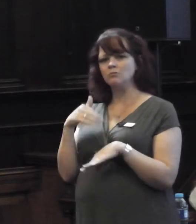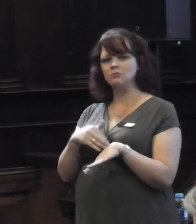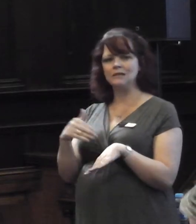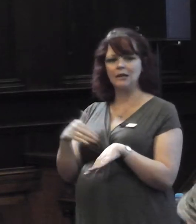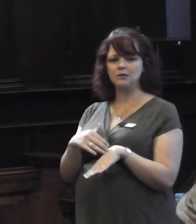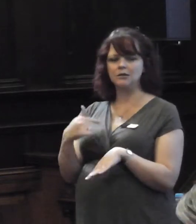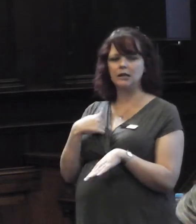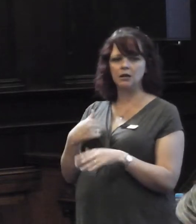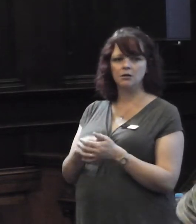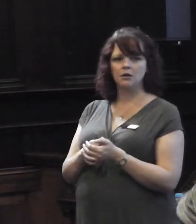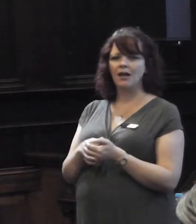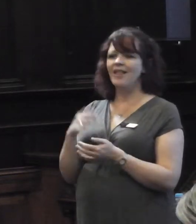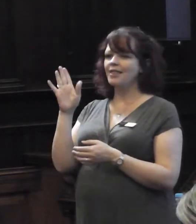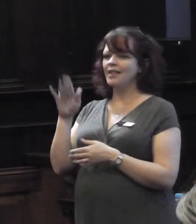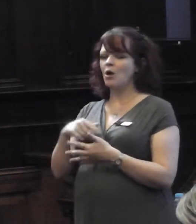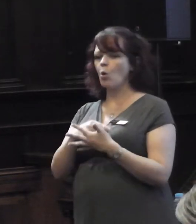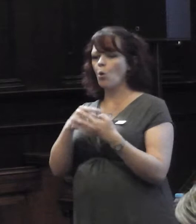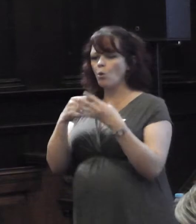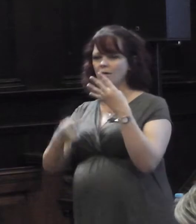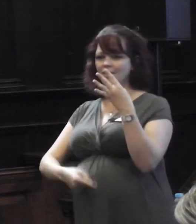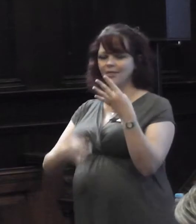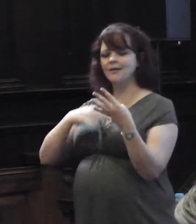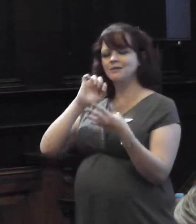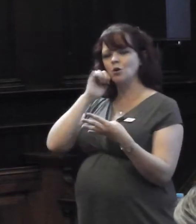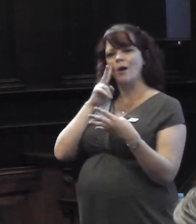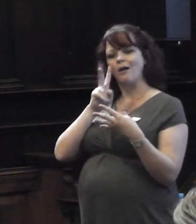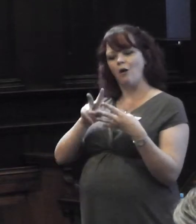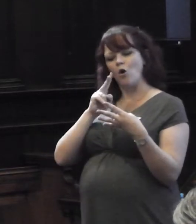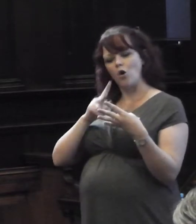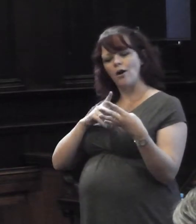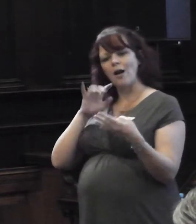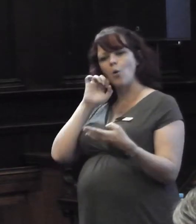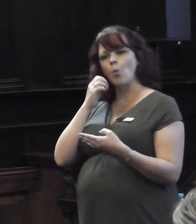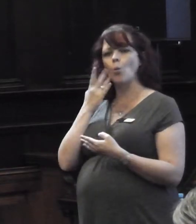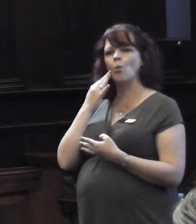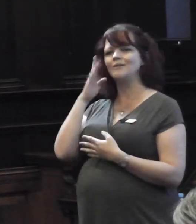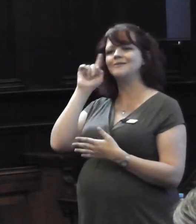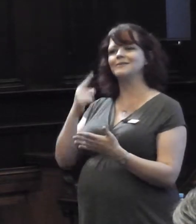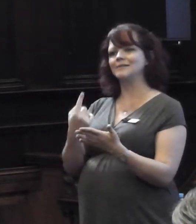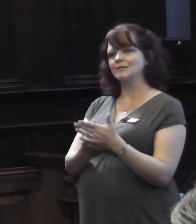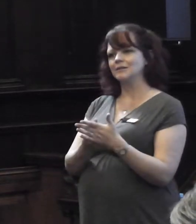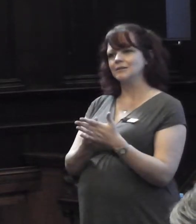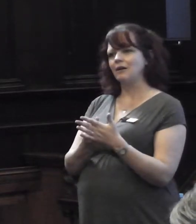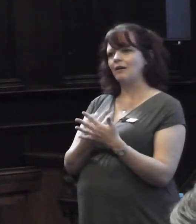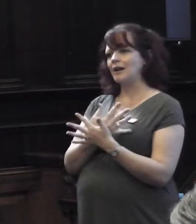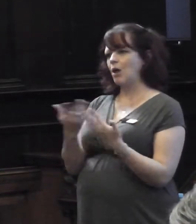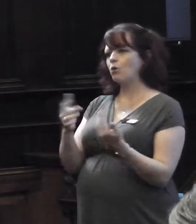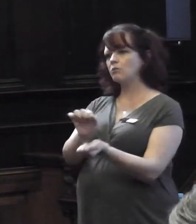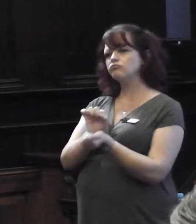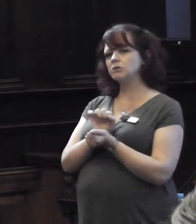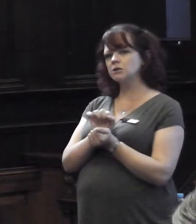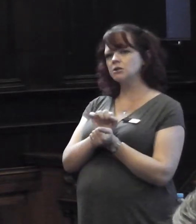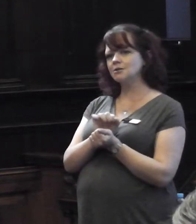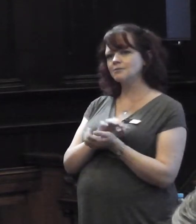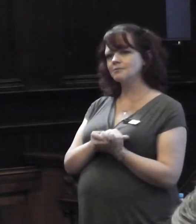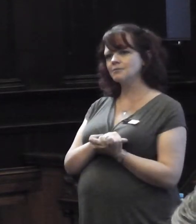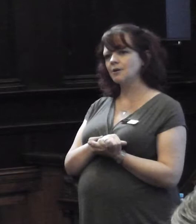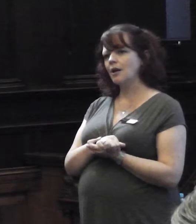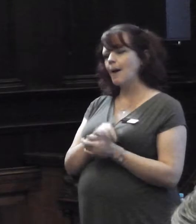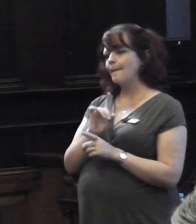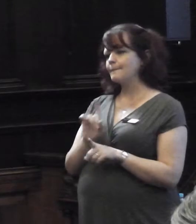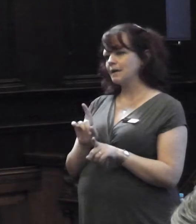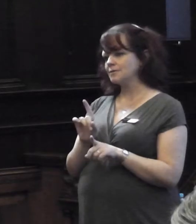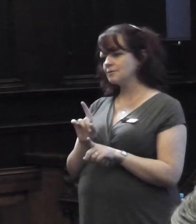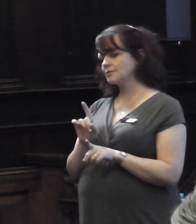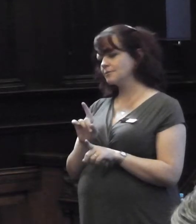into the melting pot when deciding the sentence to be imposed. However, the